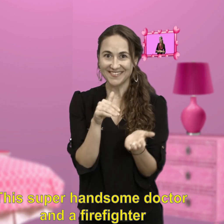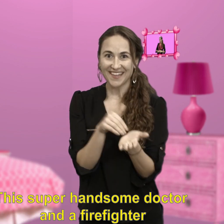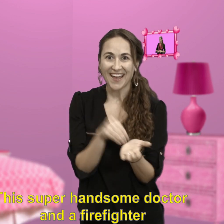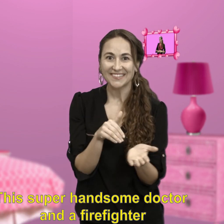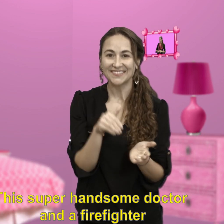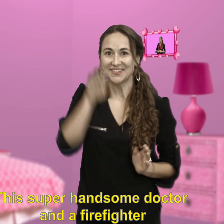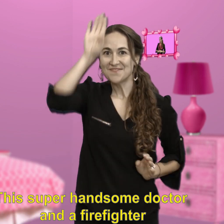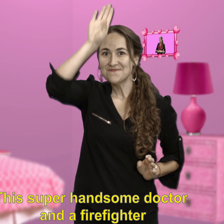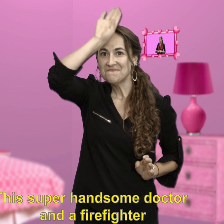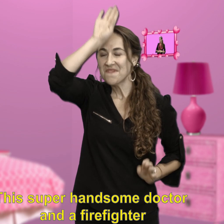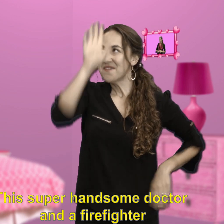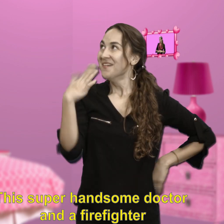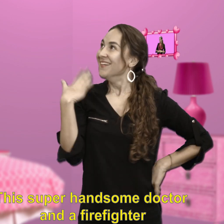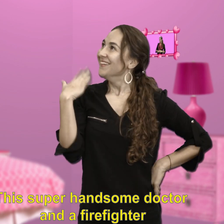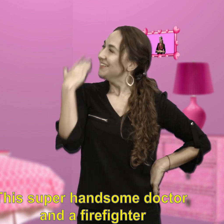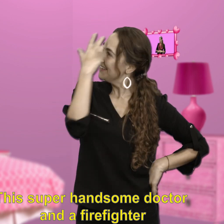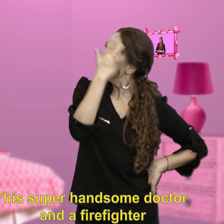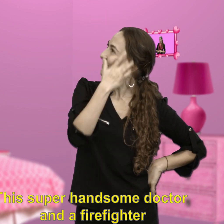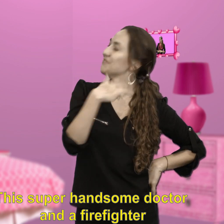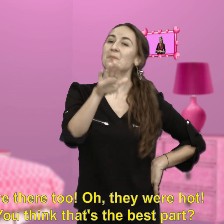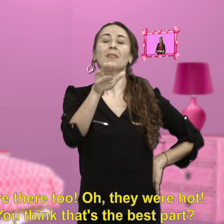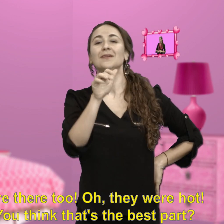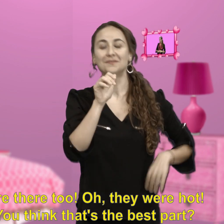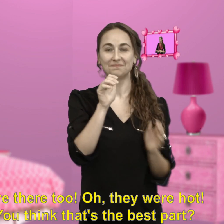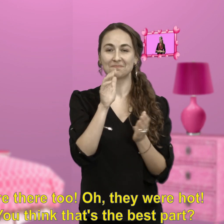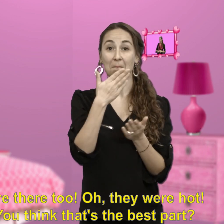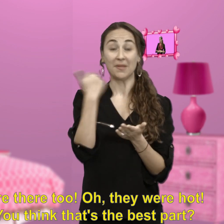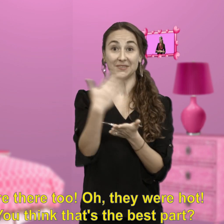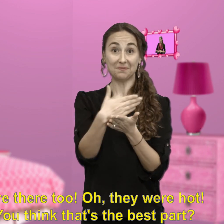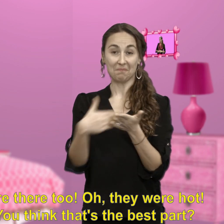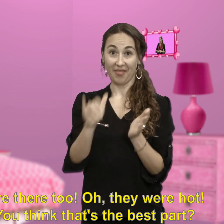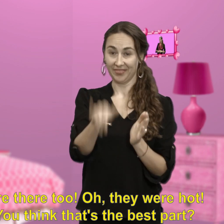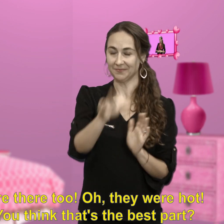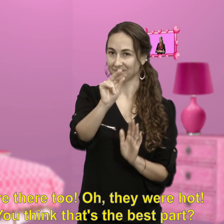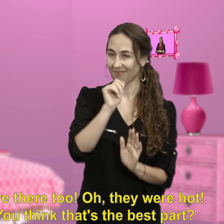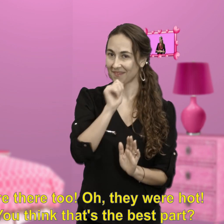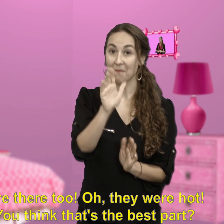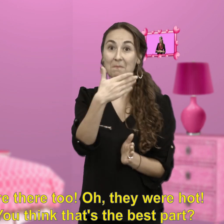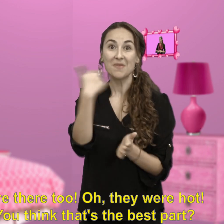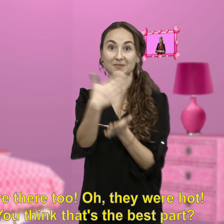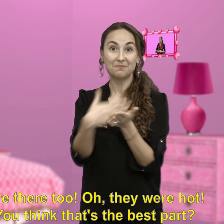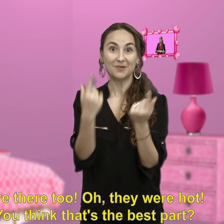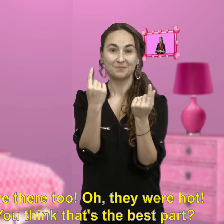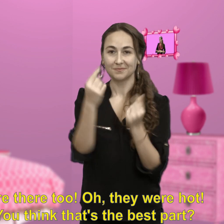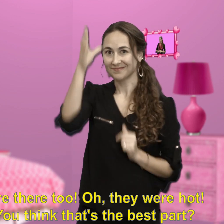The super handsome doctor and a firefighter were there too. Oh, they were hot. You think that's the best